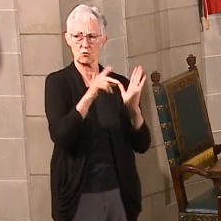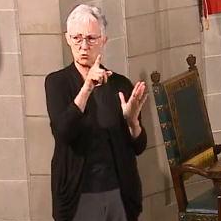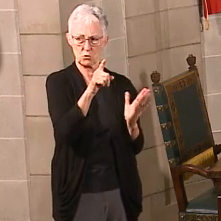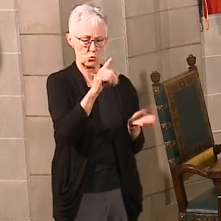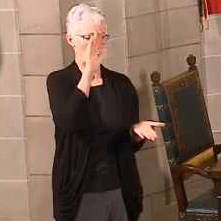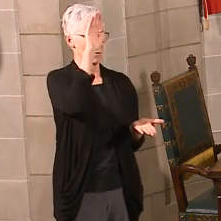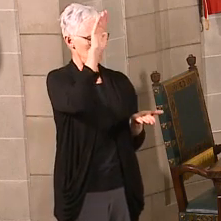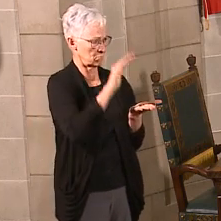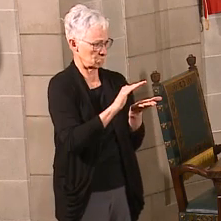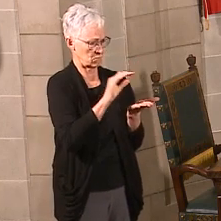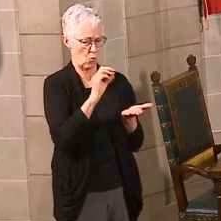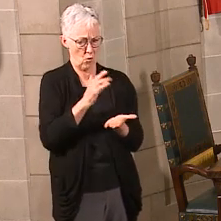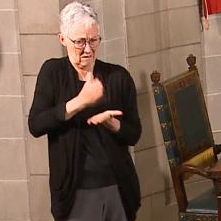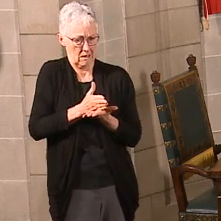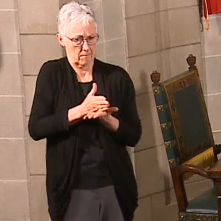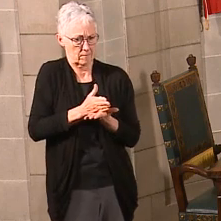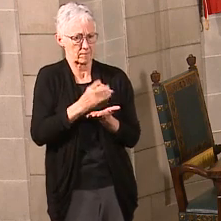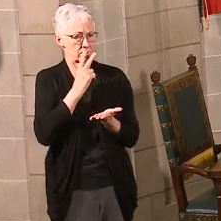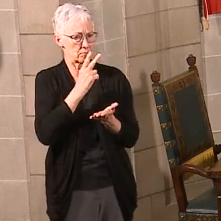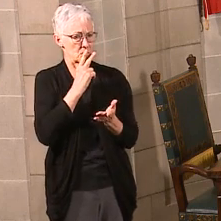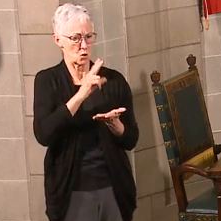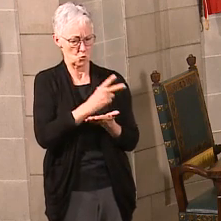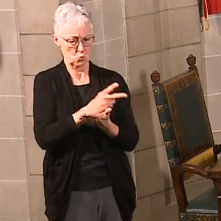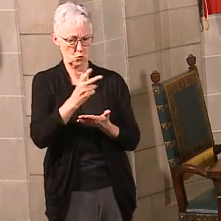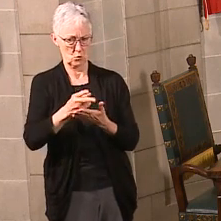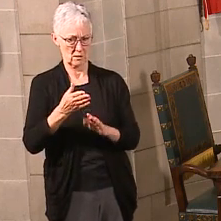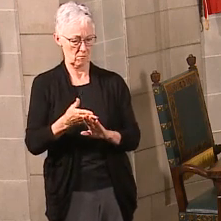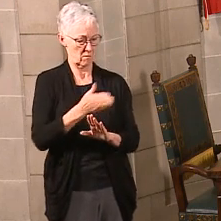smoking 2 weeks before that surgery can